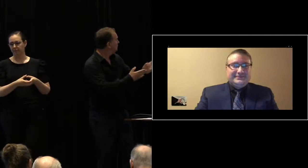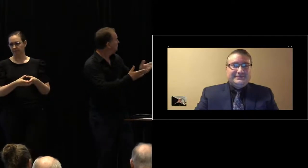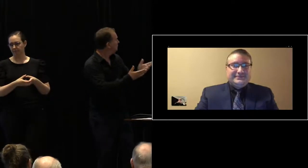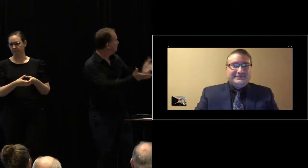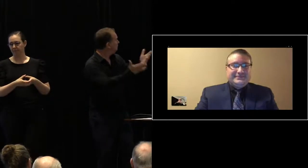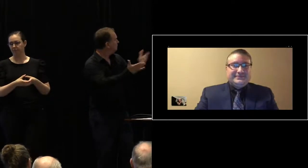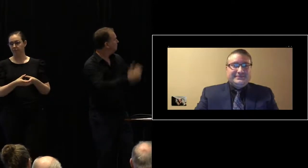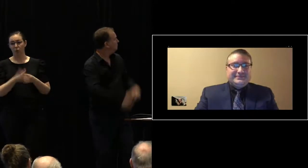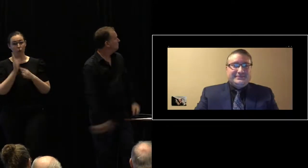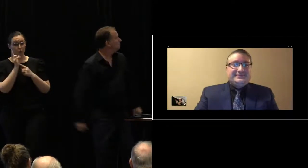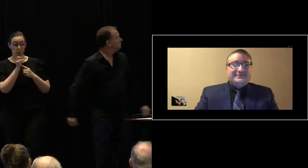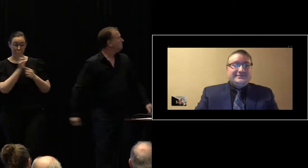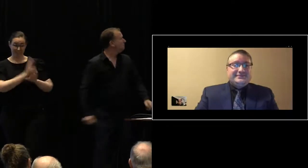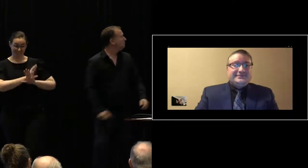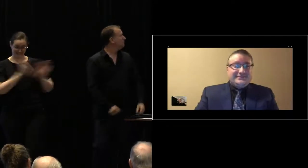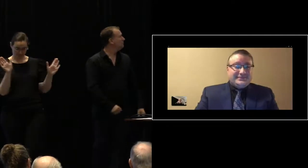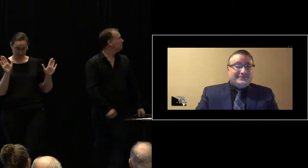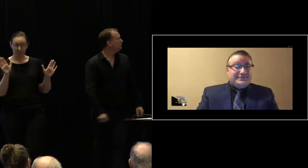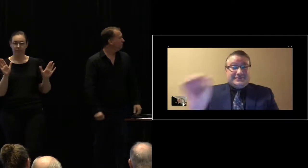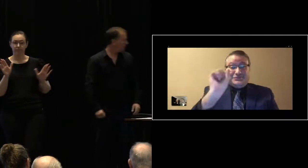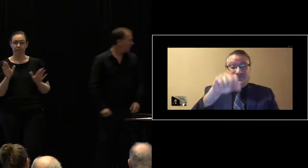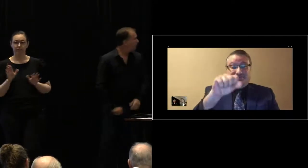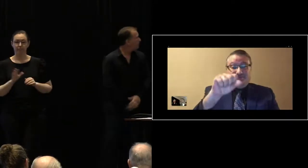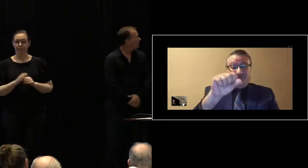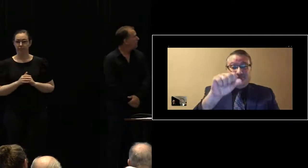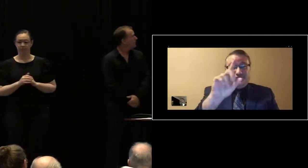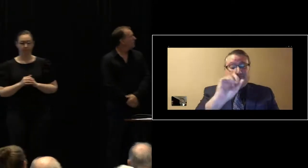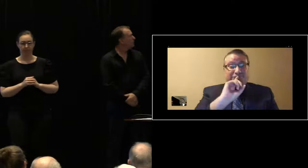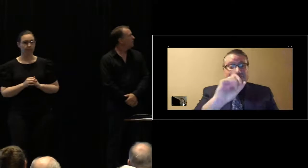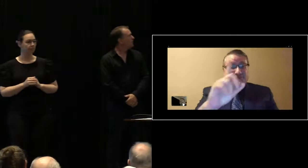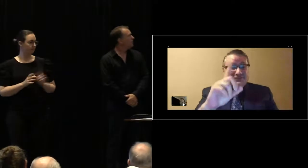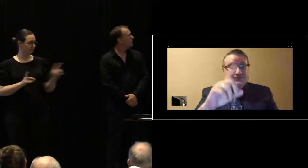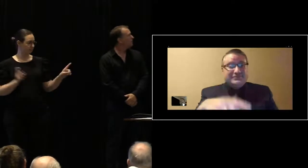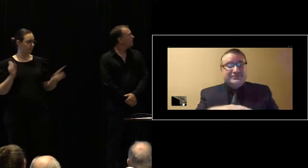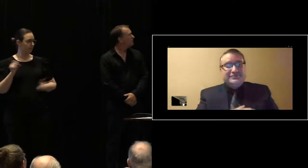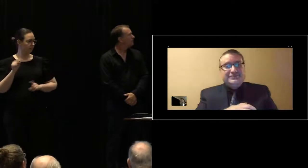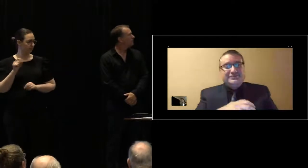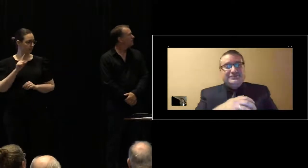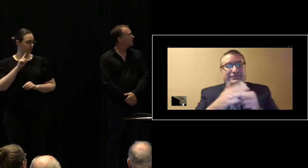wanted to turn the floor over to you for the next couple of minutes.